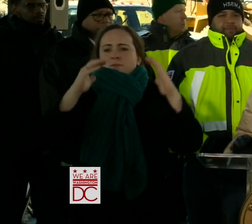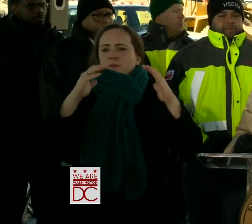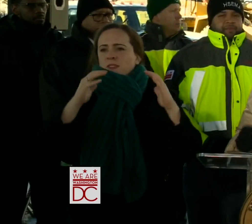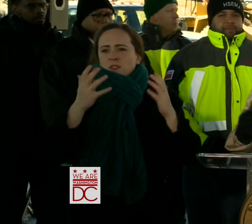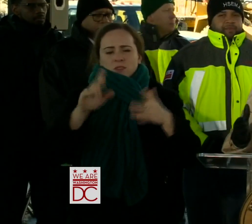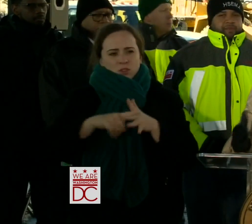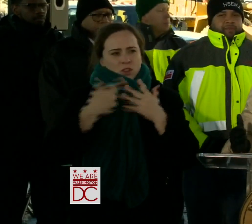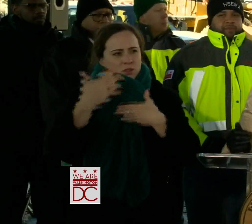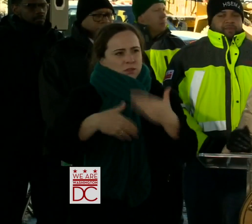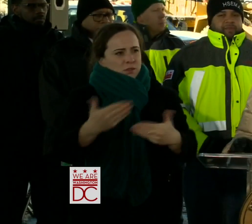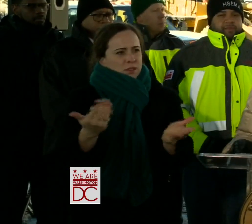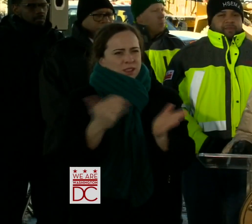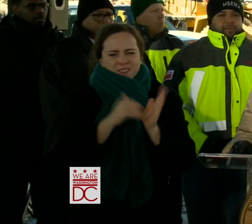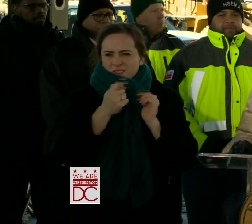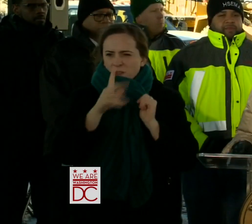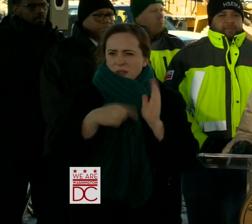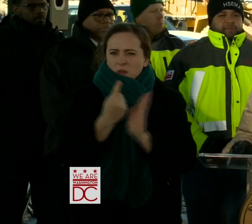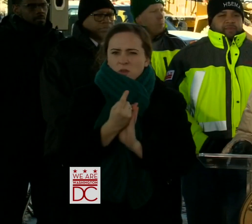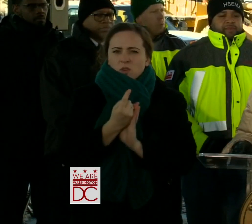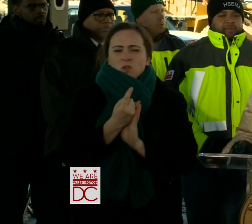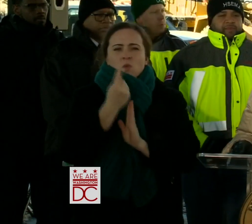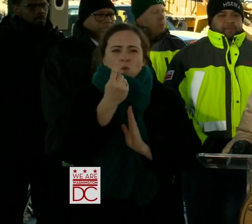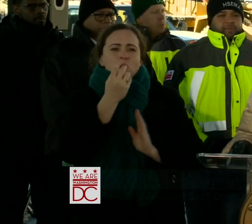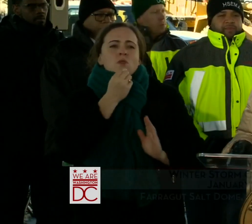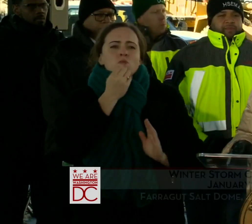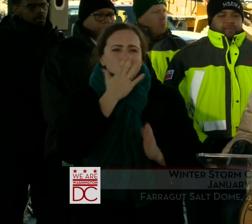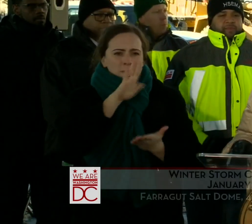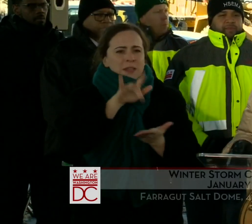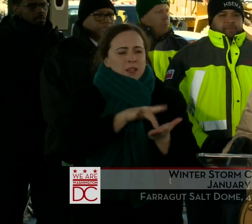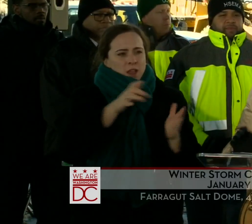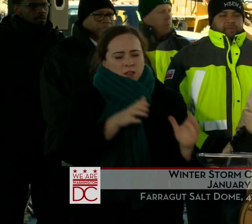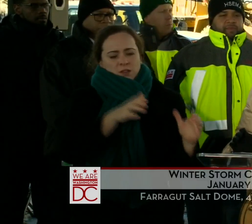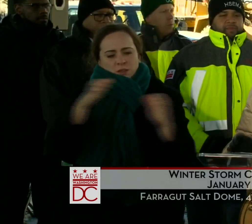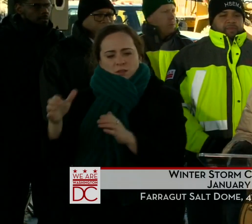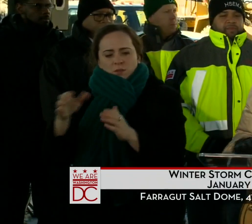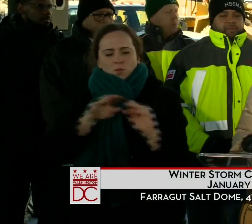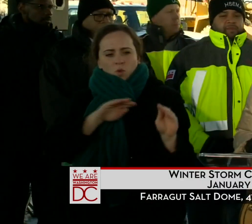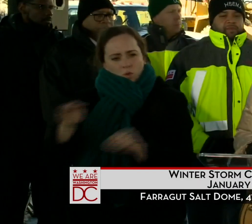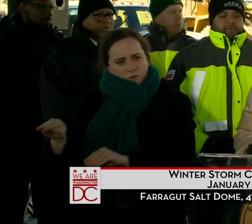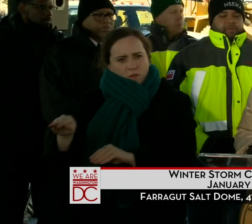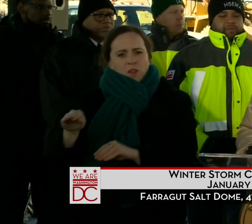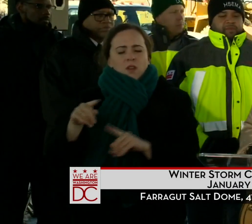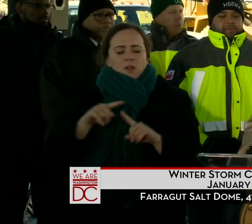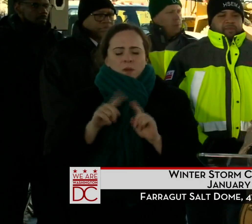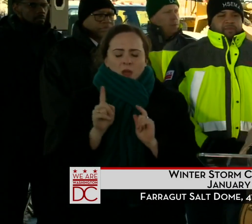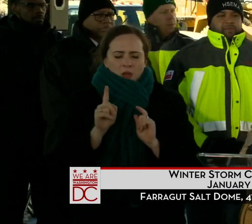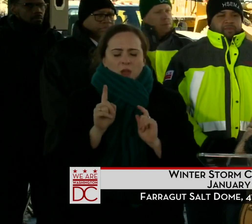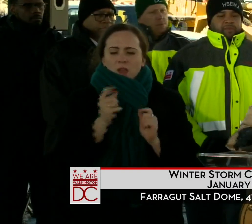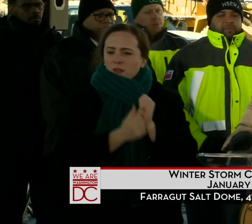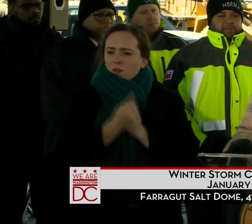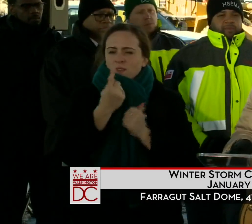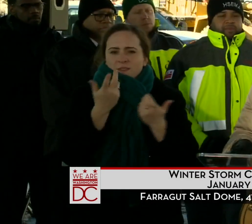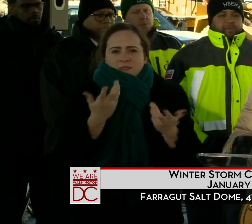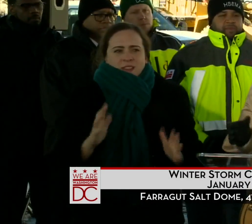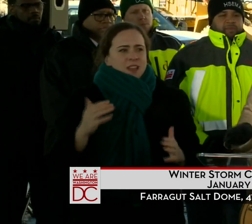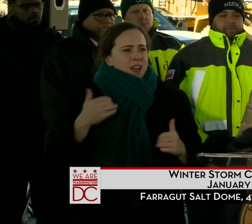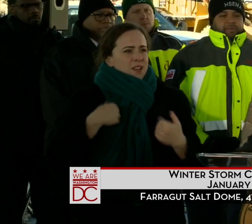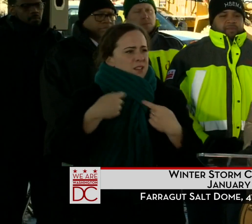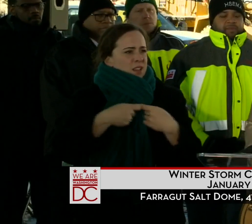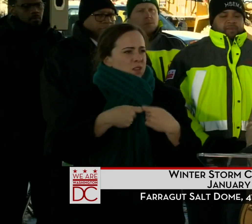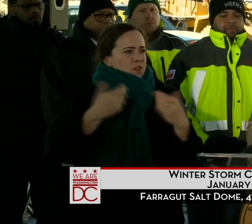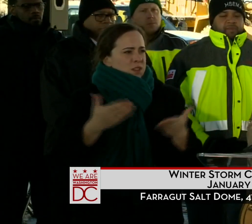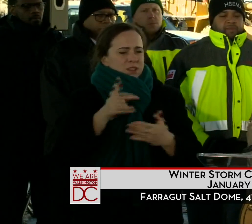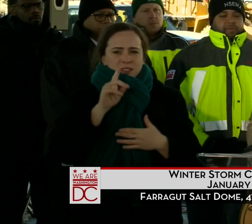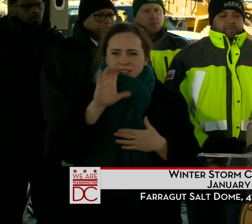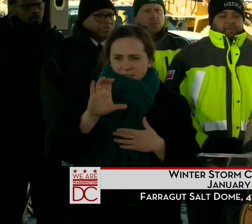of hours. We did have to move one of our warming centers as a result, but everybody, we believe, has power in the District